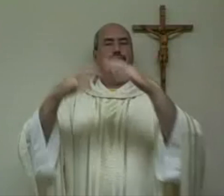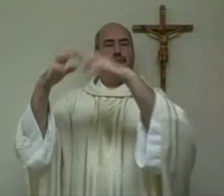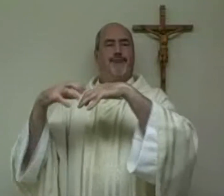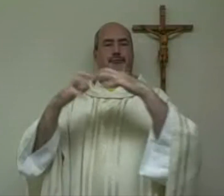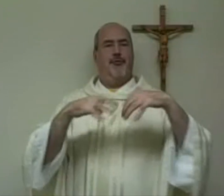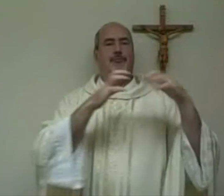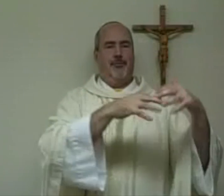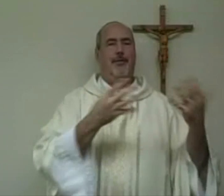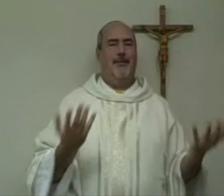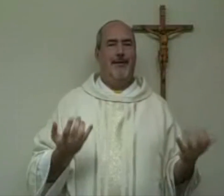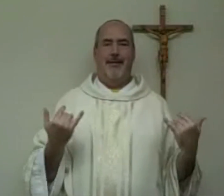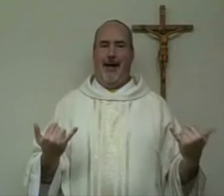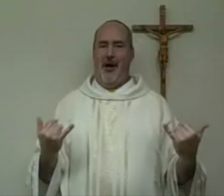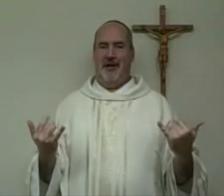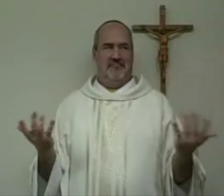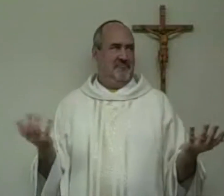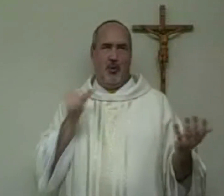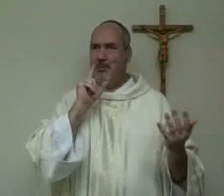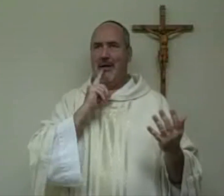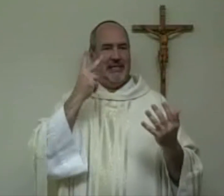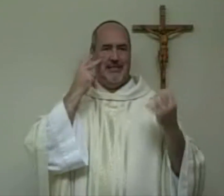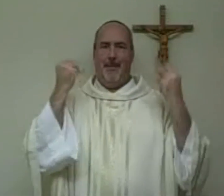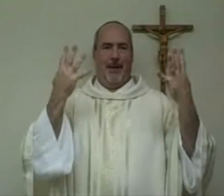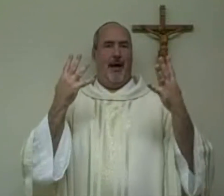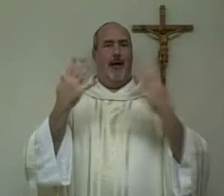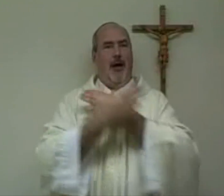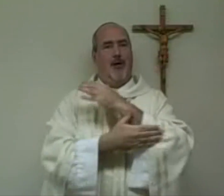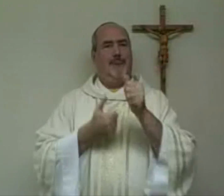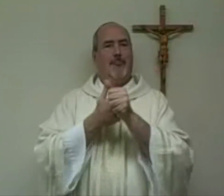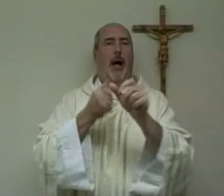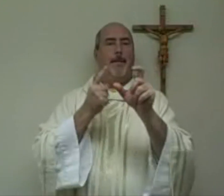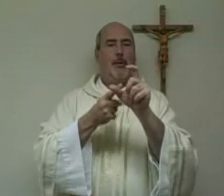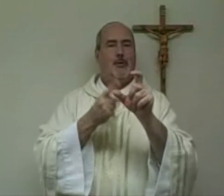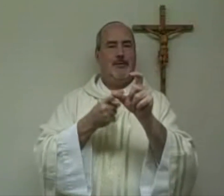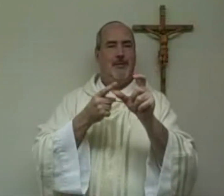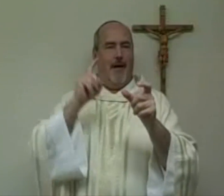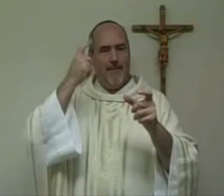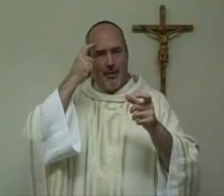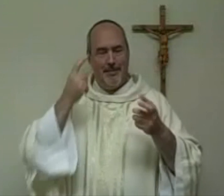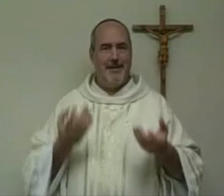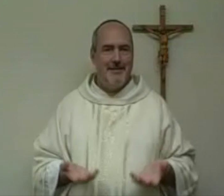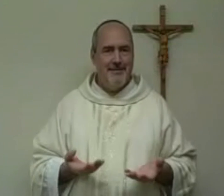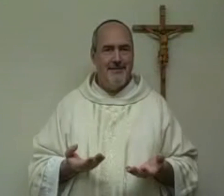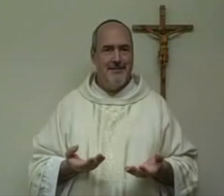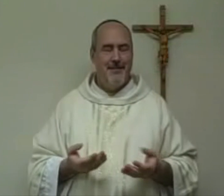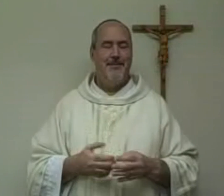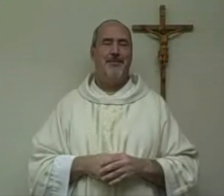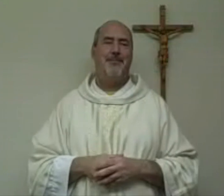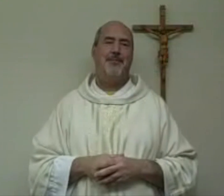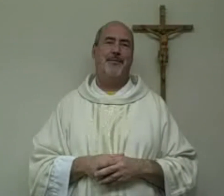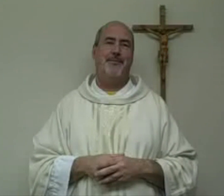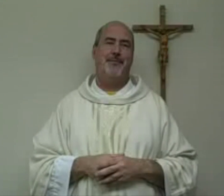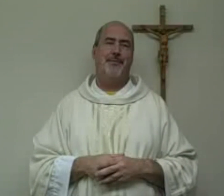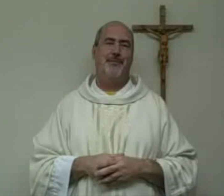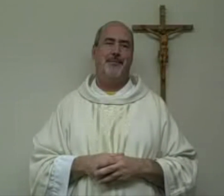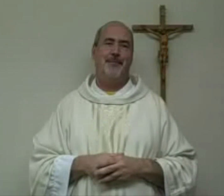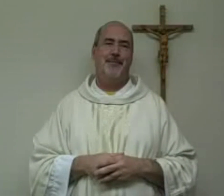go ahead and help bring down communism in many countries around the world. And as a result, today we don't see many